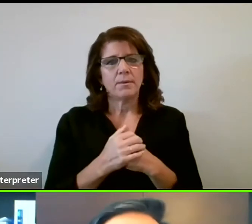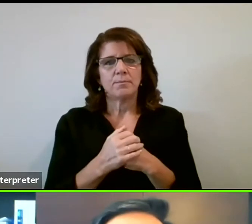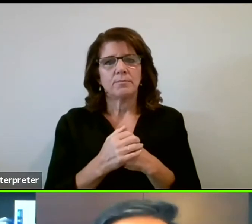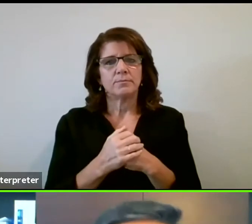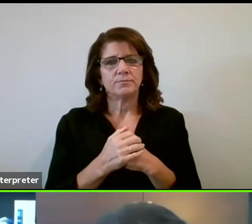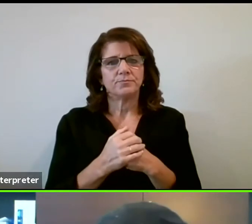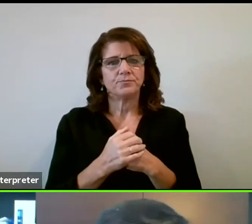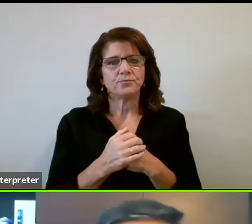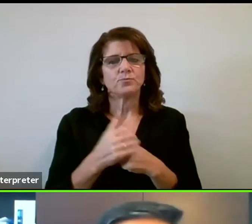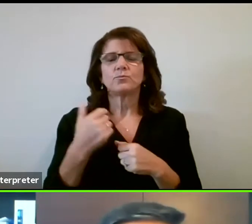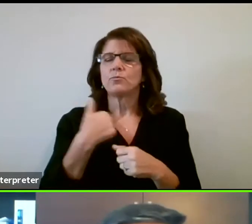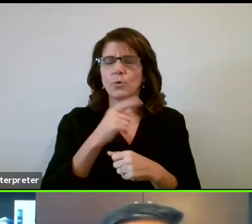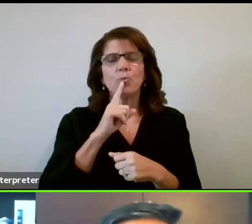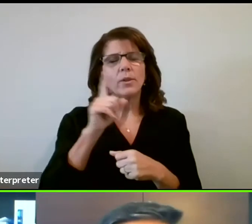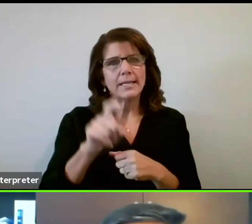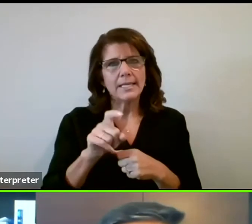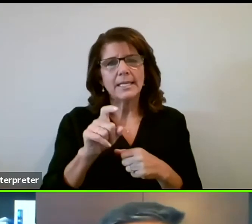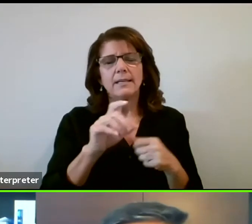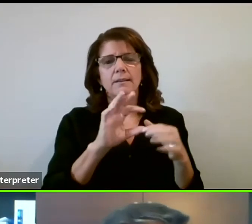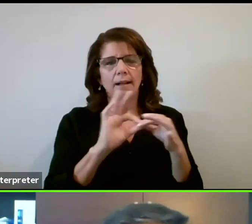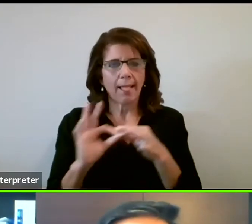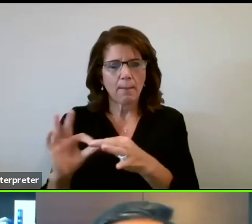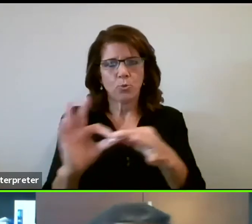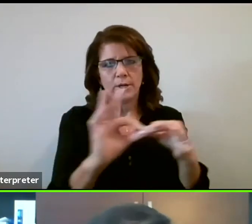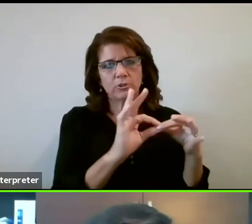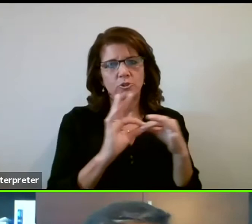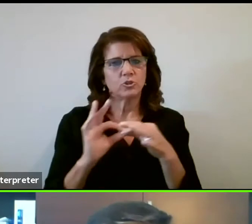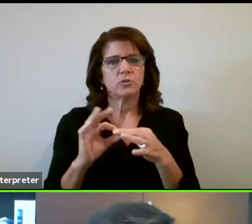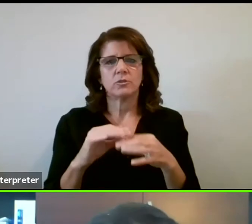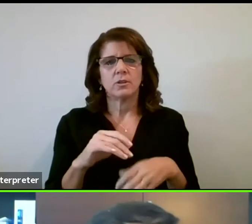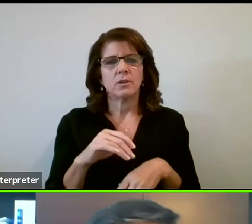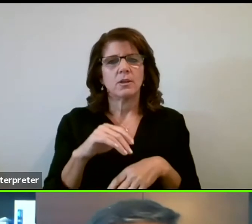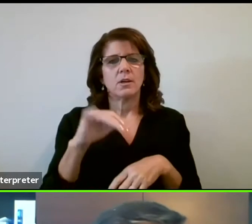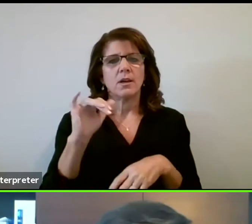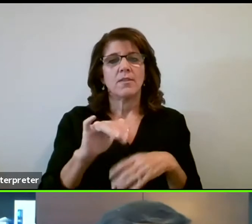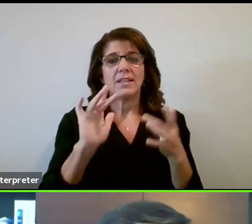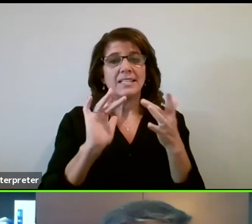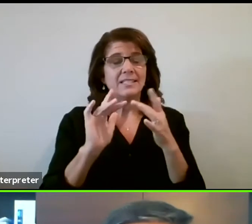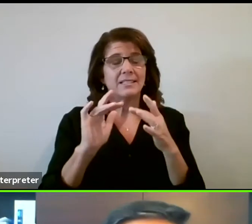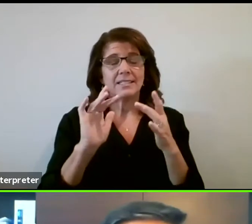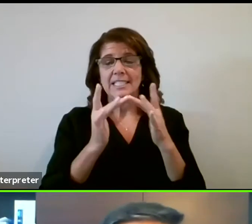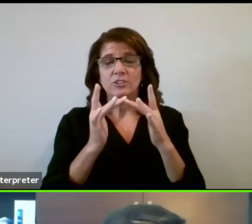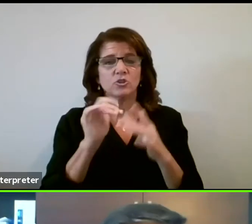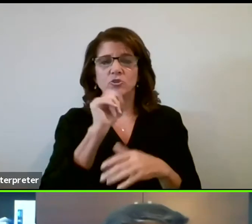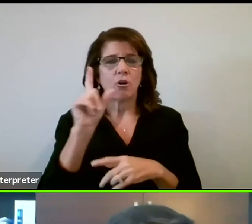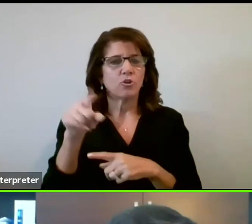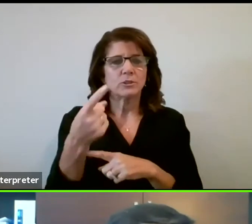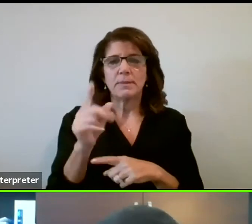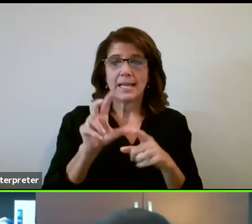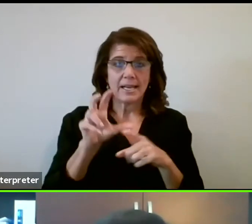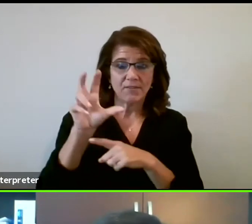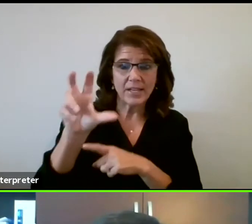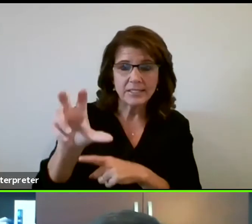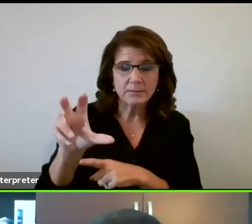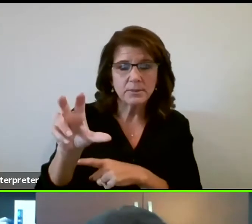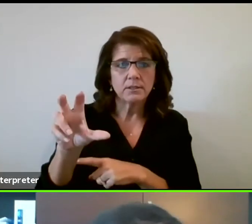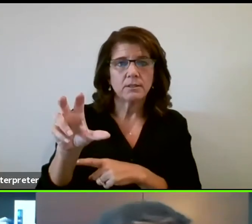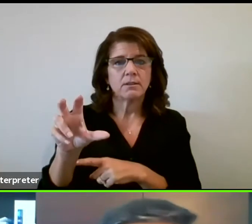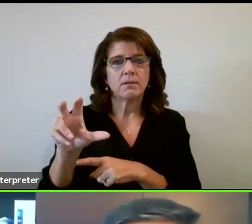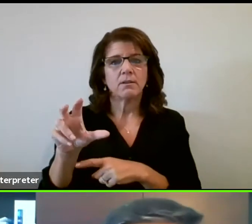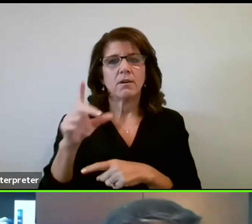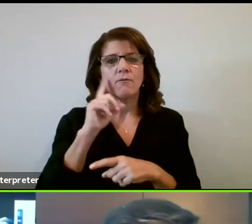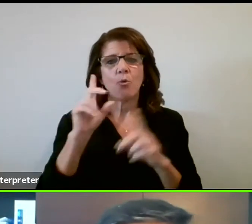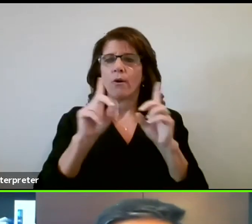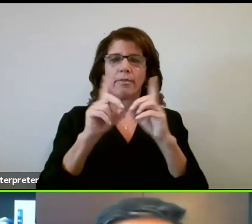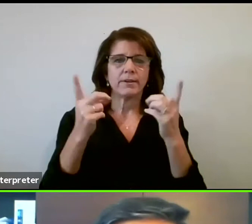need collaboration, right? This is not, the digital infrastructure should not be just an investment of the